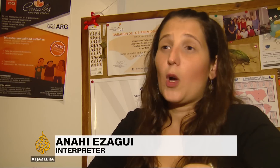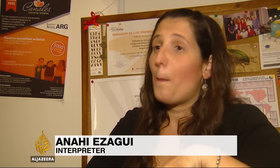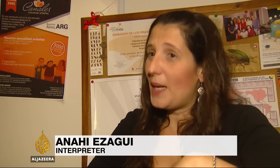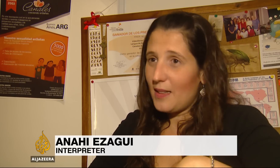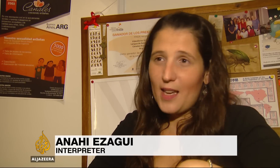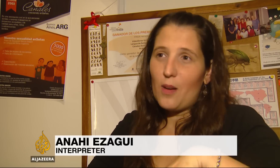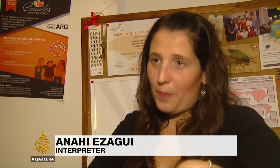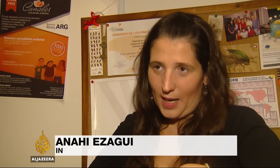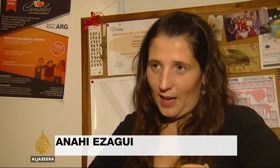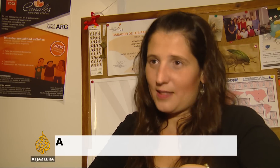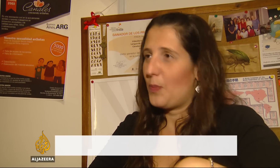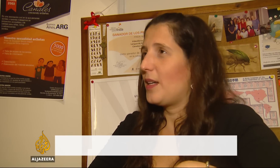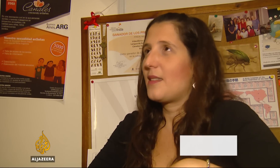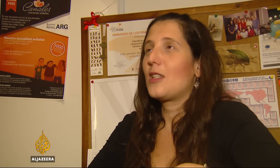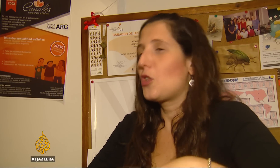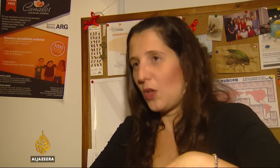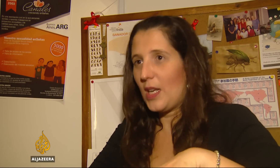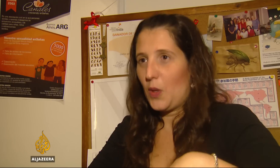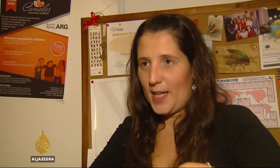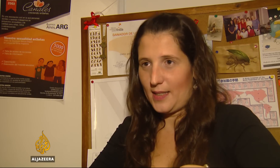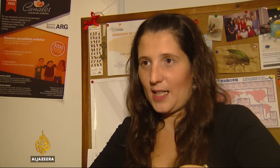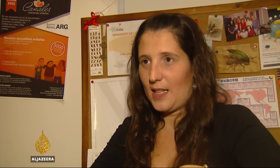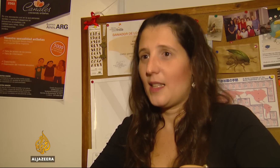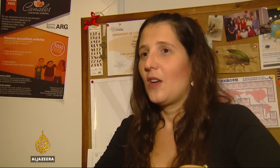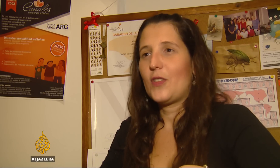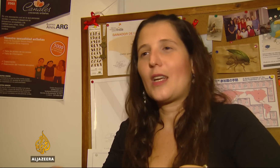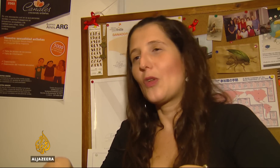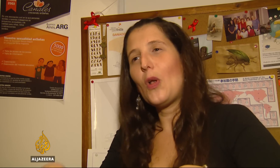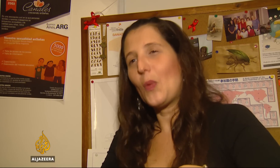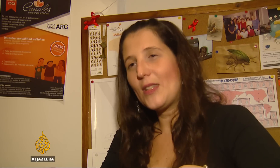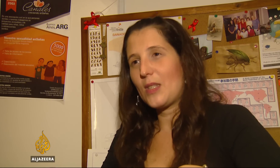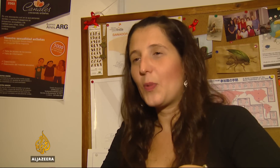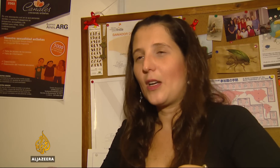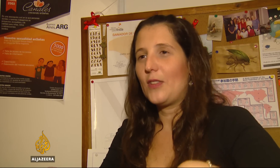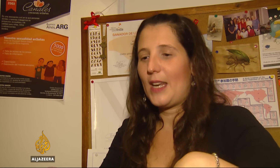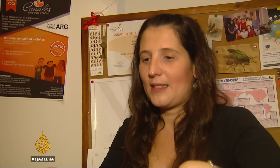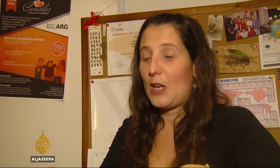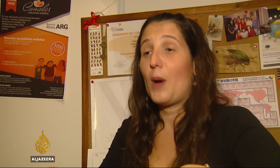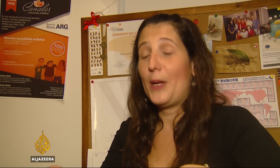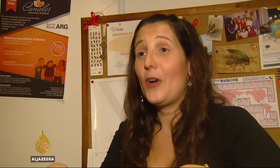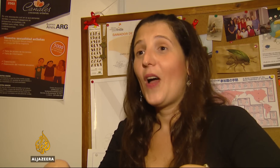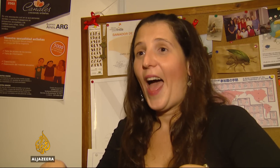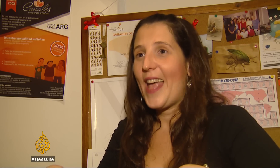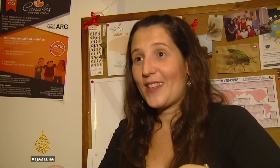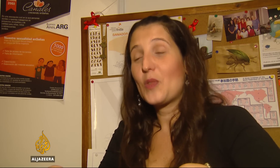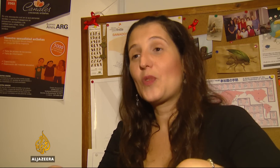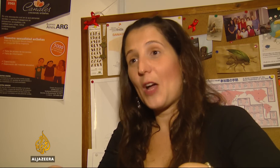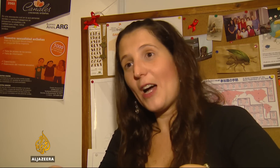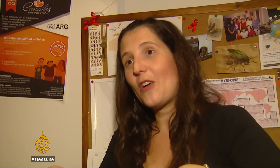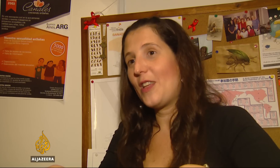a complete and complicated language. You can say everything in sign language and tell all stories, but first we must do the work of interpreting from one language